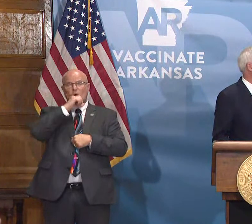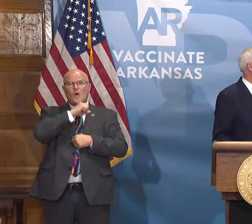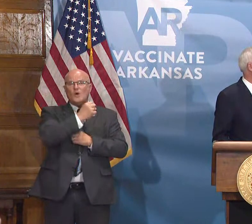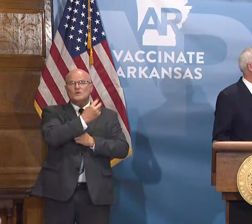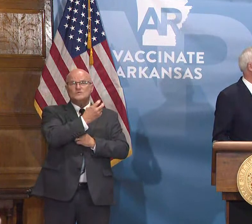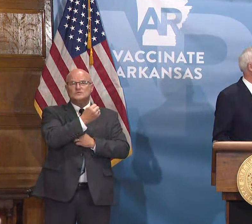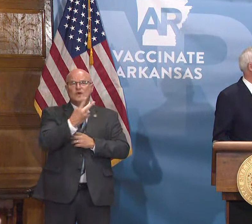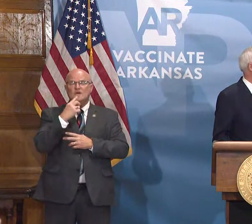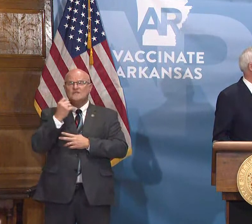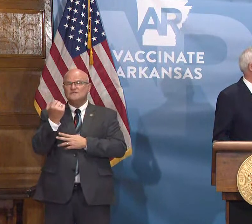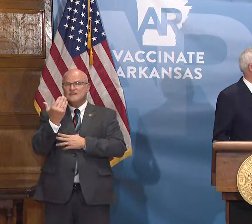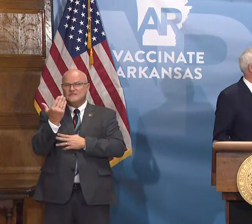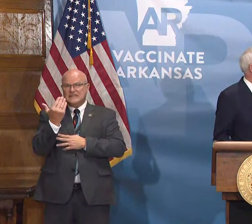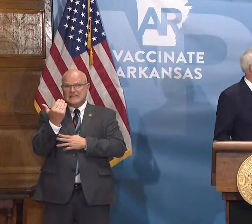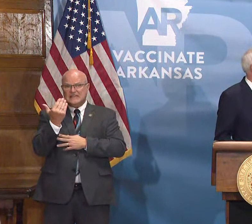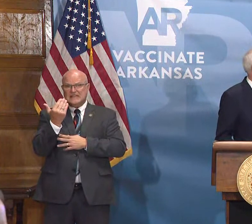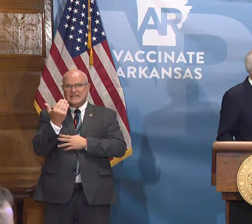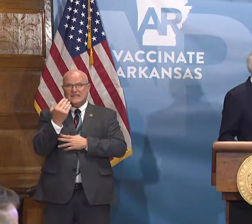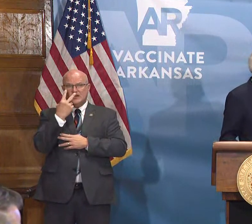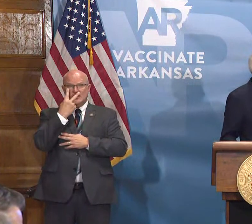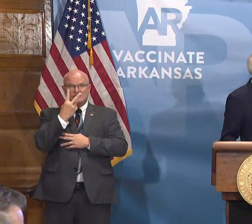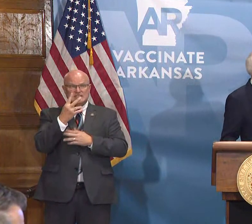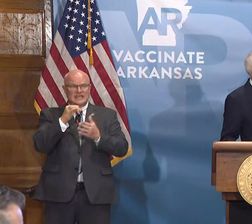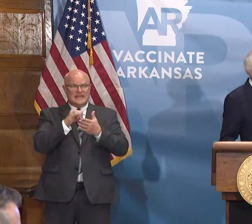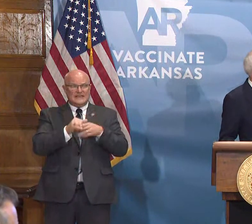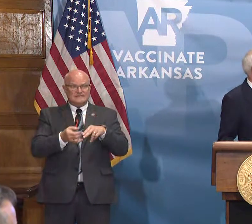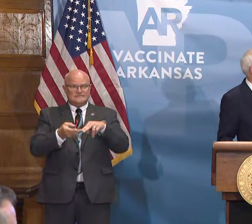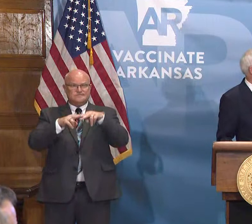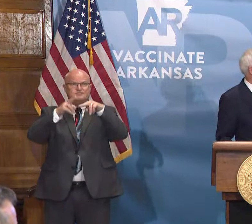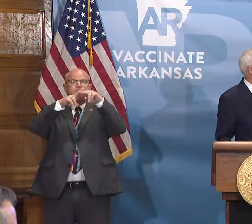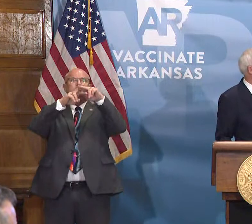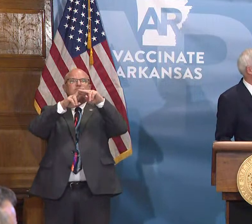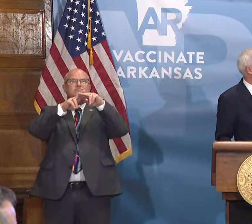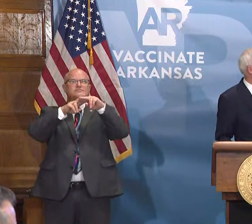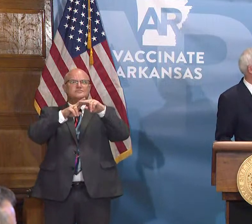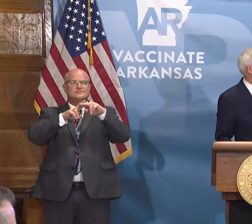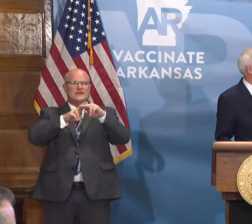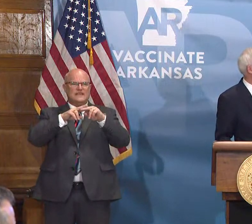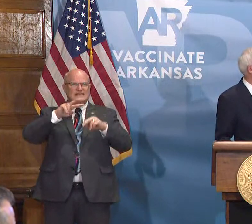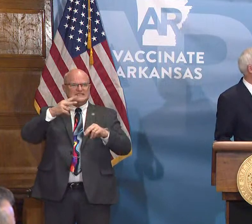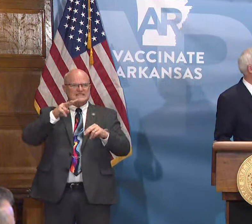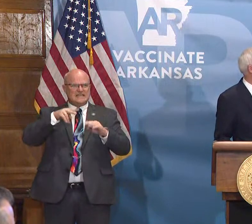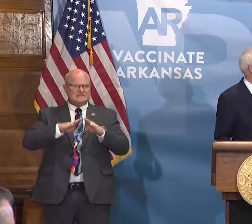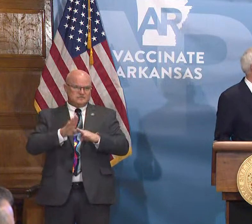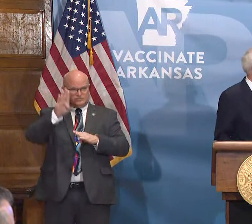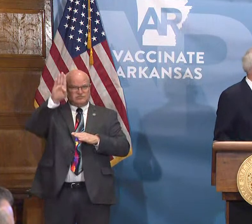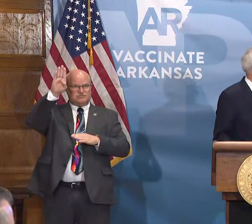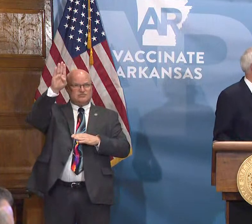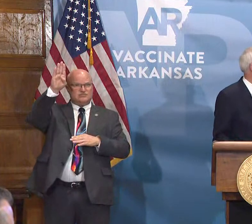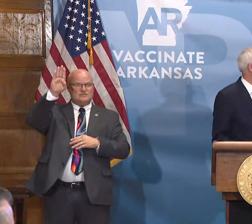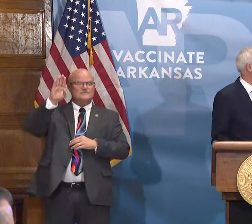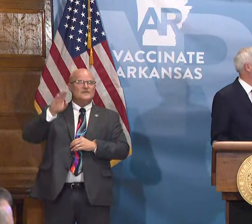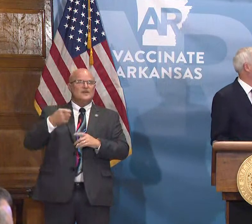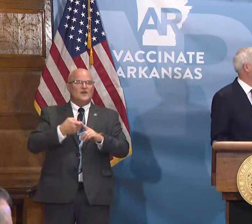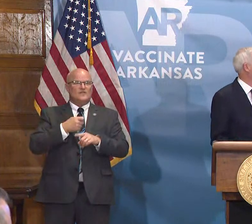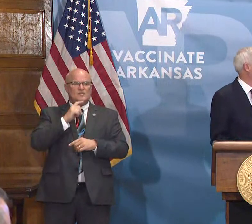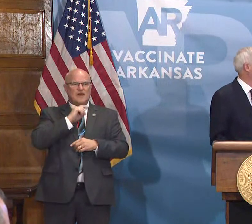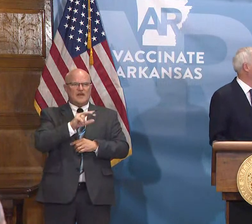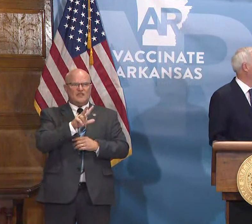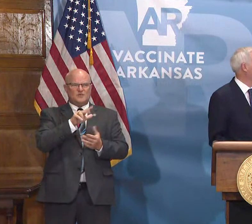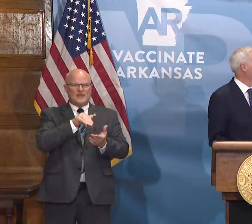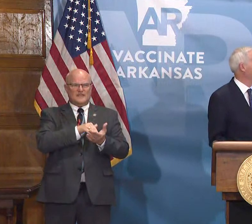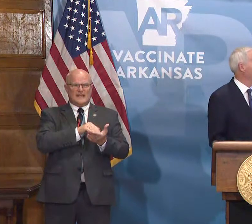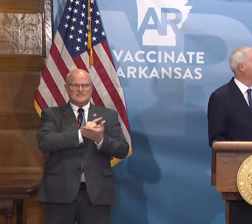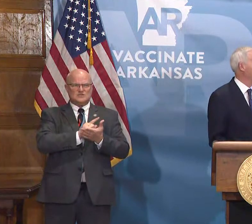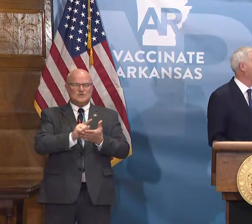to 15-year-old, you see how that increased dramatically. That's that second big jump, going from about